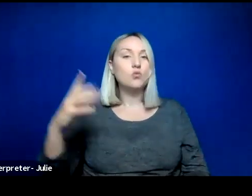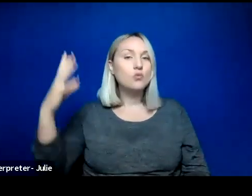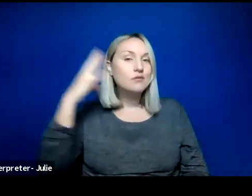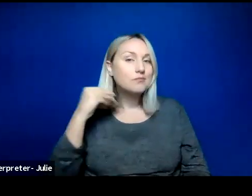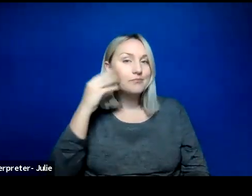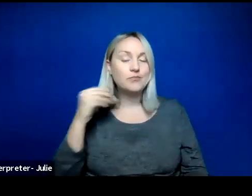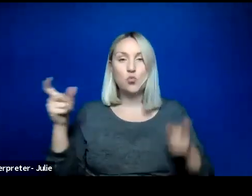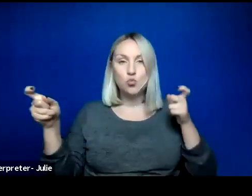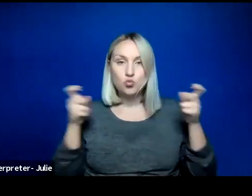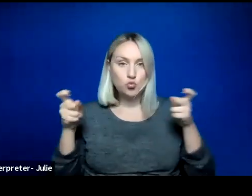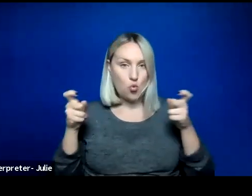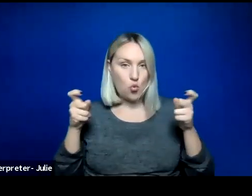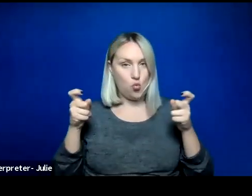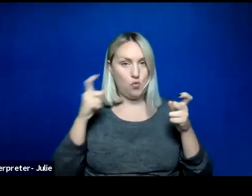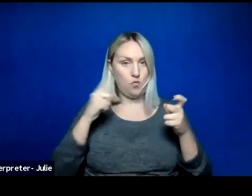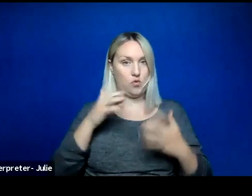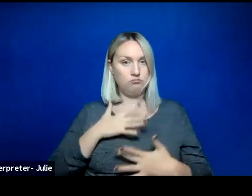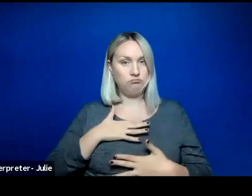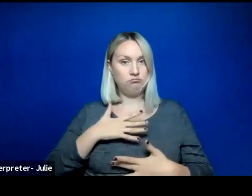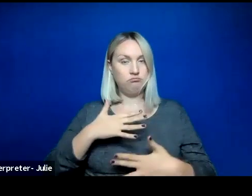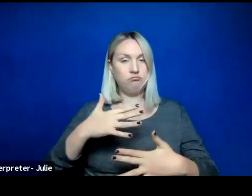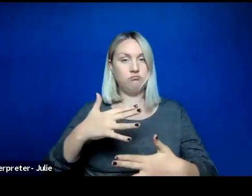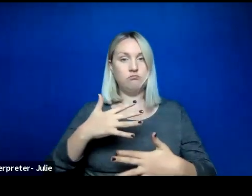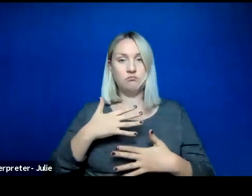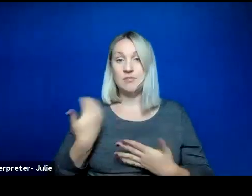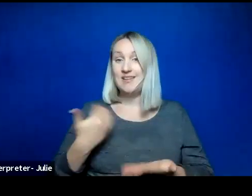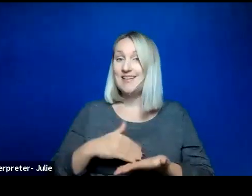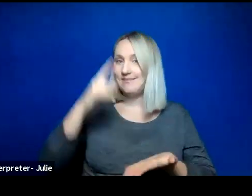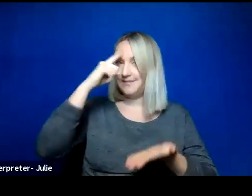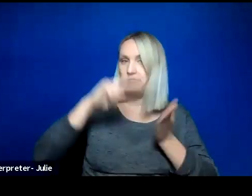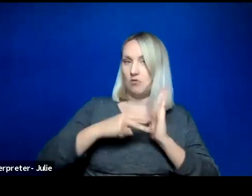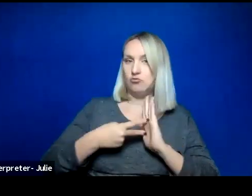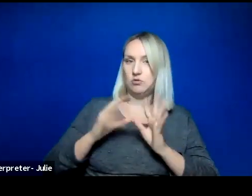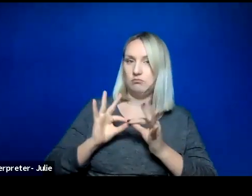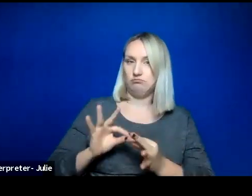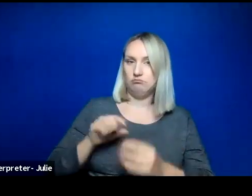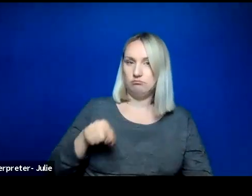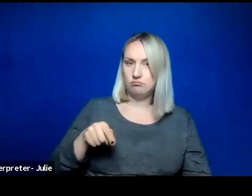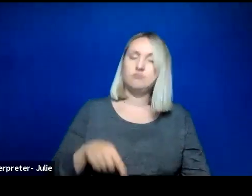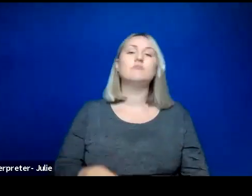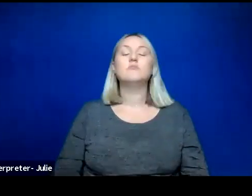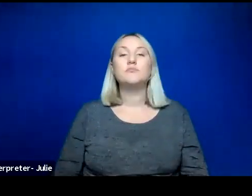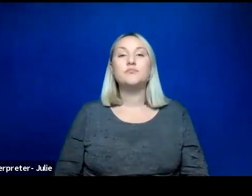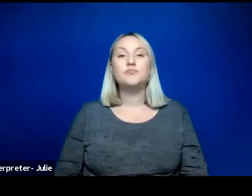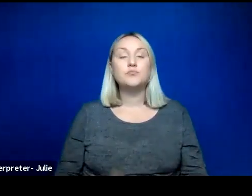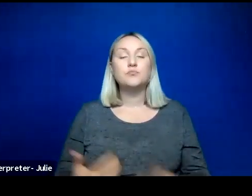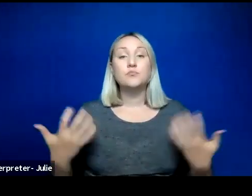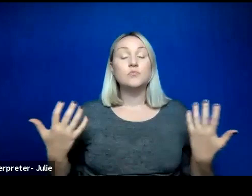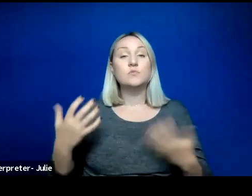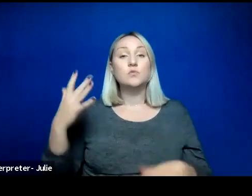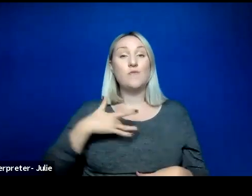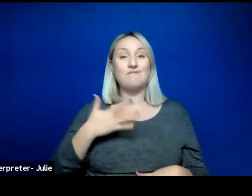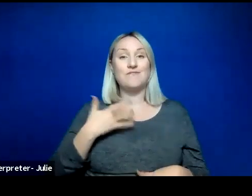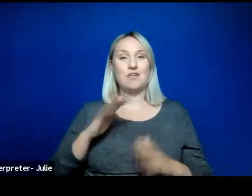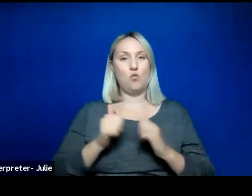the control of intentionally breathing, to experience what it is to